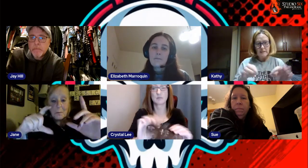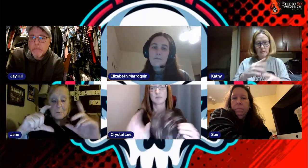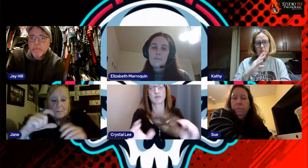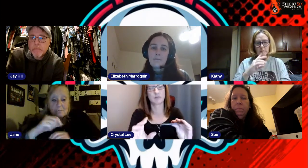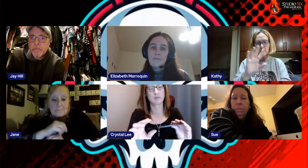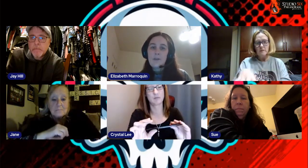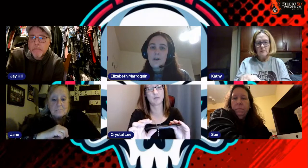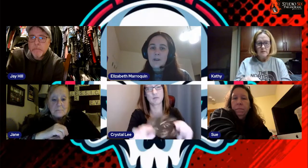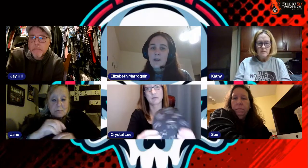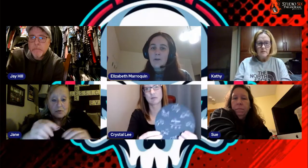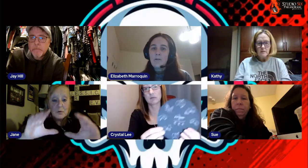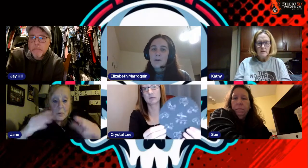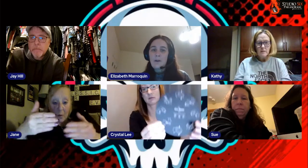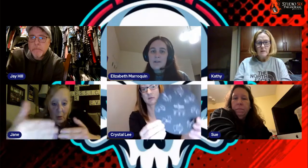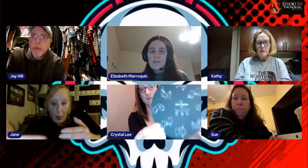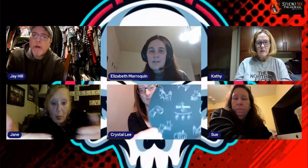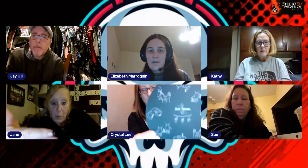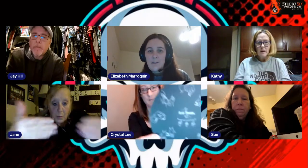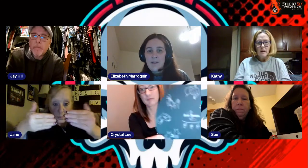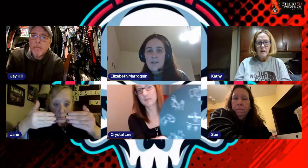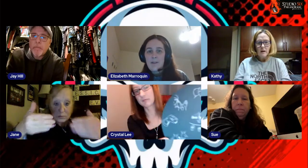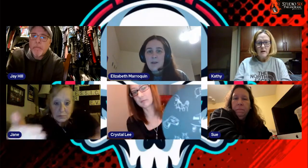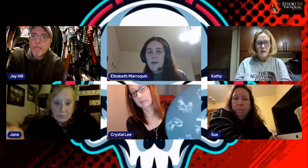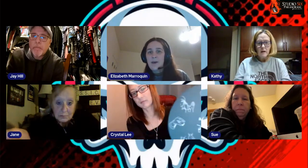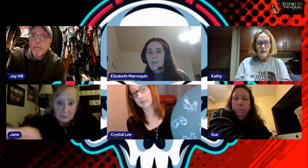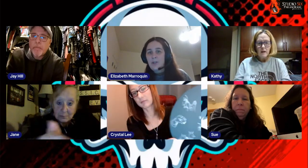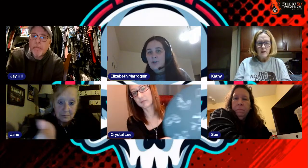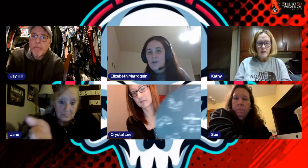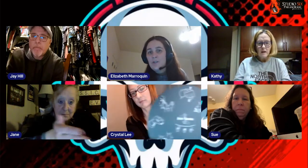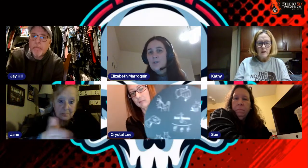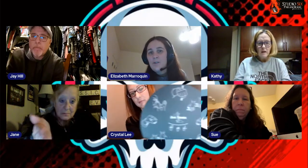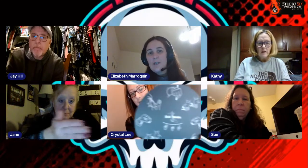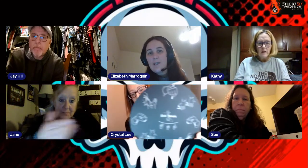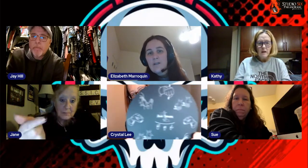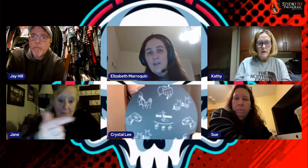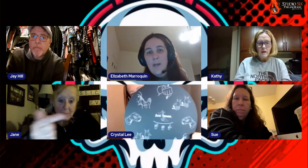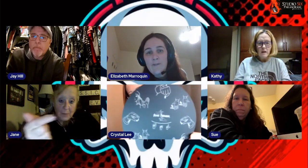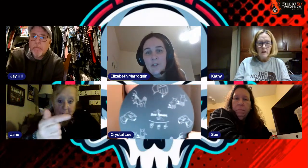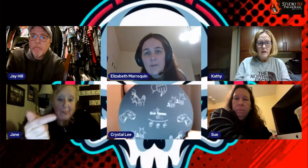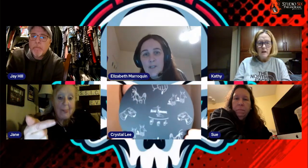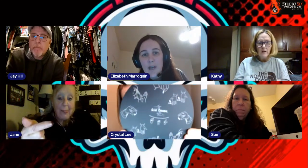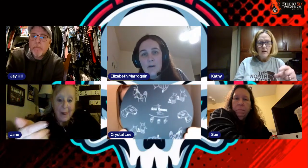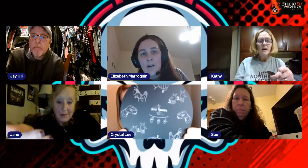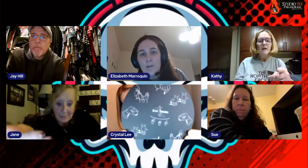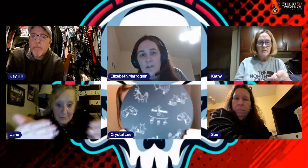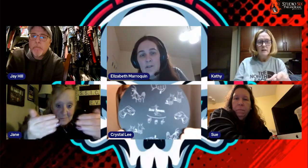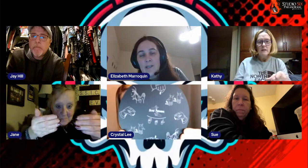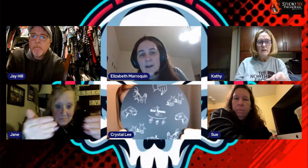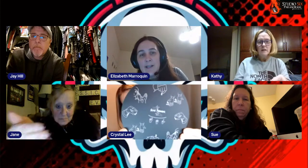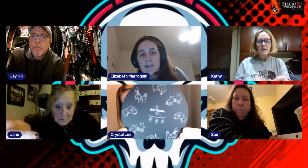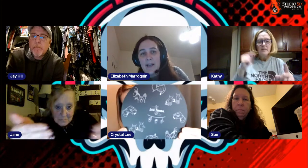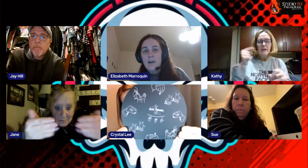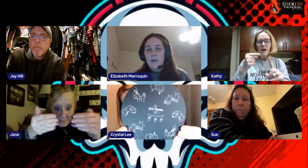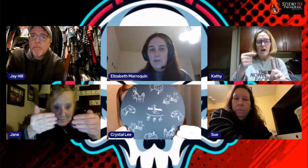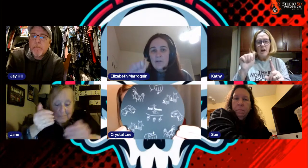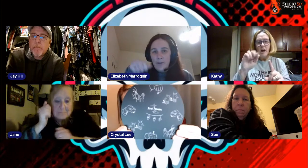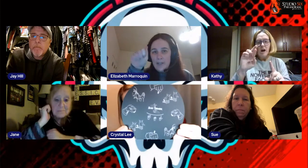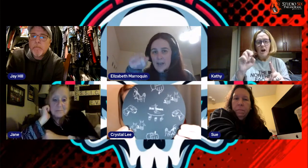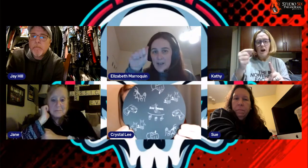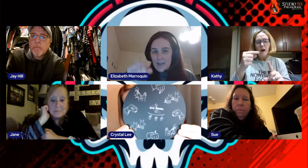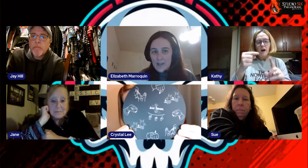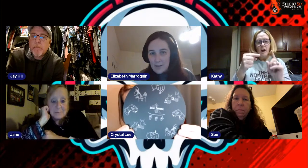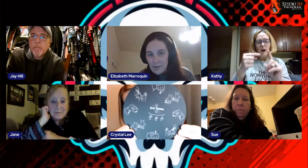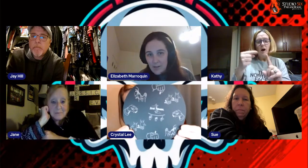format? Is that what you mean? Yeah, because it's, yeah, that picture is in 2D. So you'd have to use arrows. See how it likes the arrows